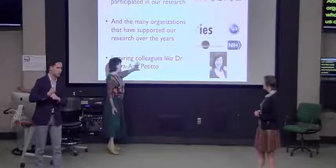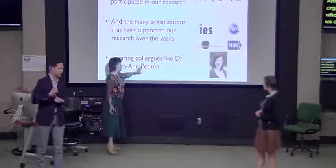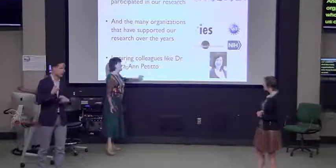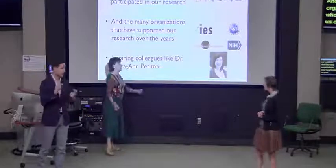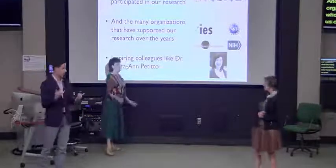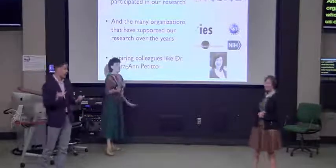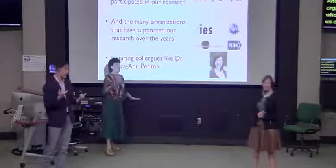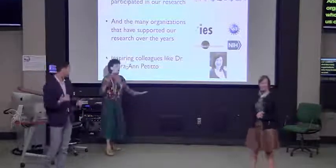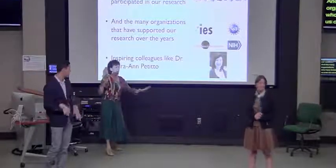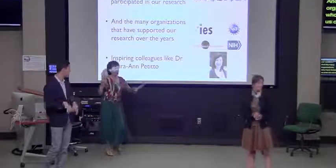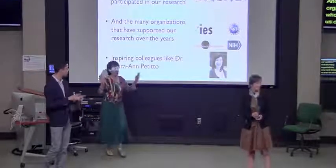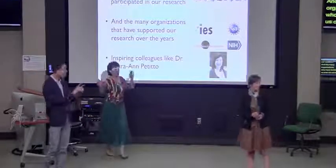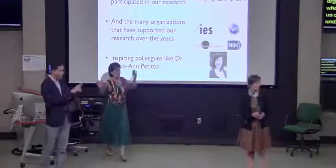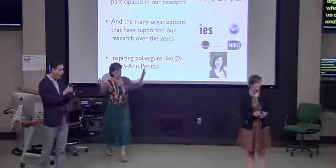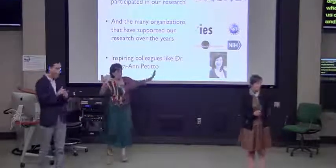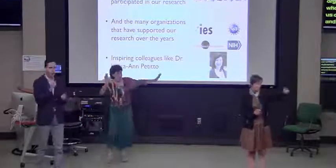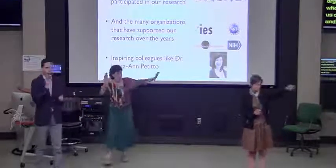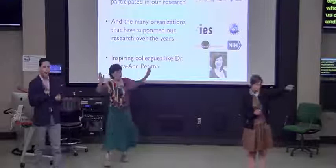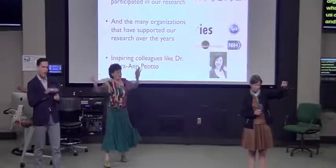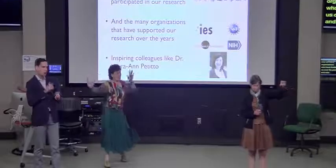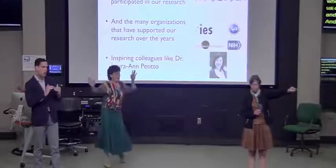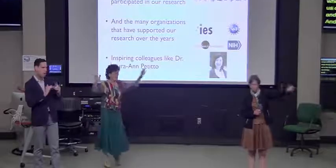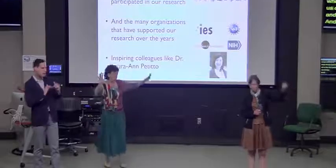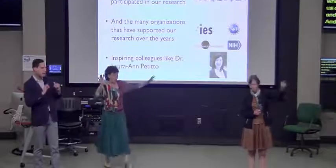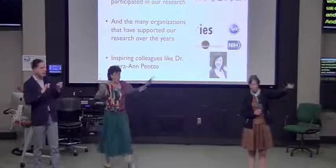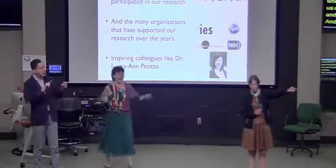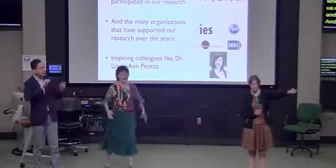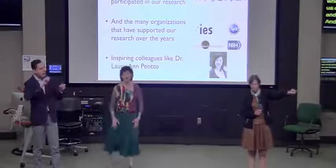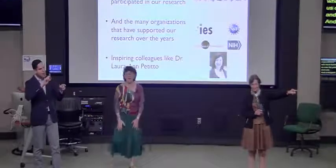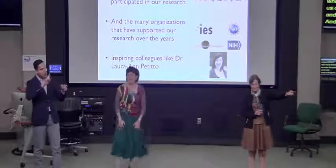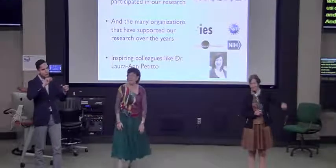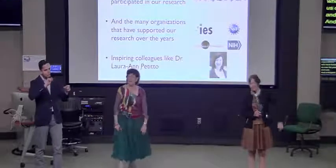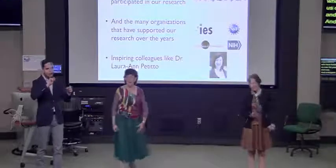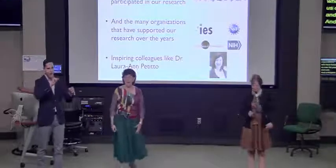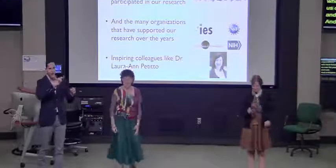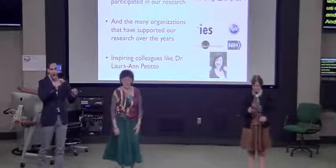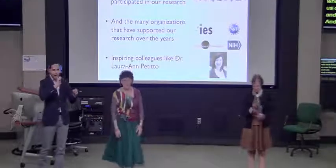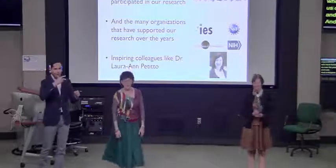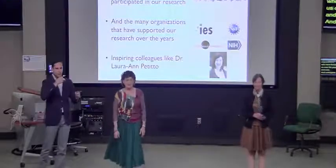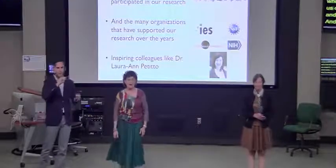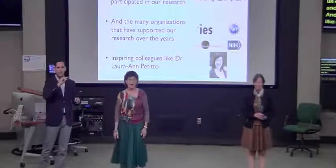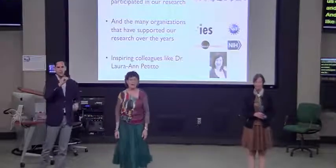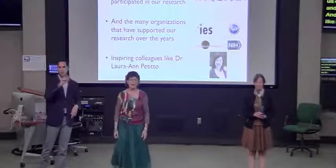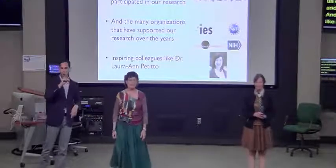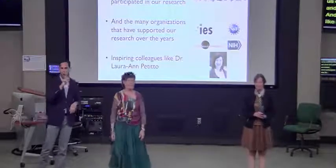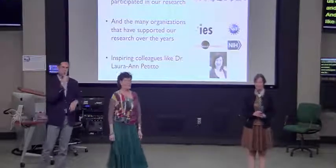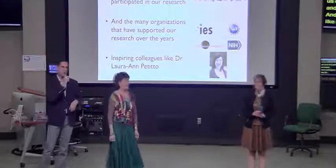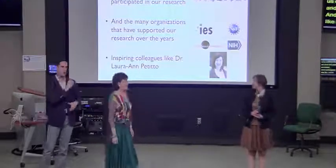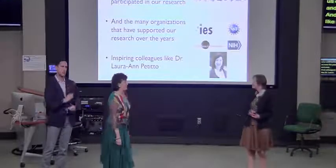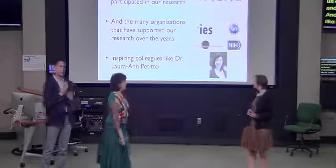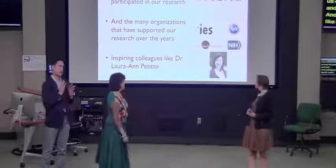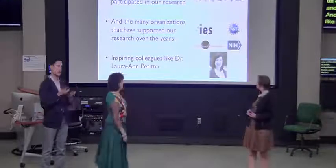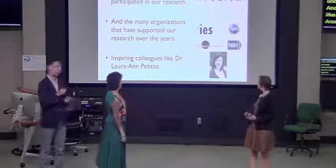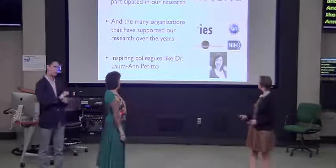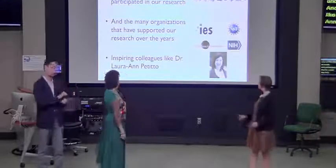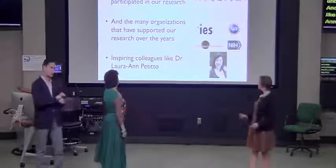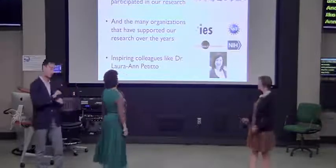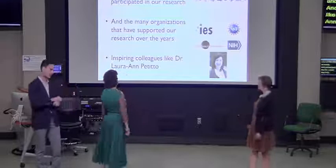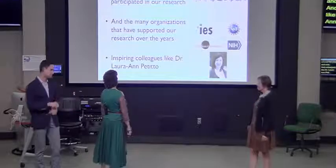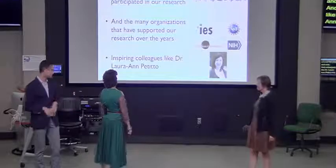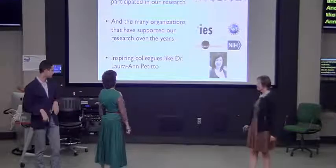And colleagues like Dr. Laura Ann Petito, who have been incredibly inspiring to us and others in the